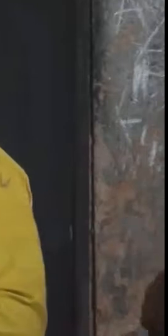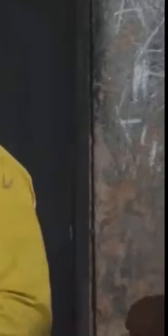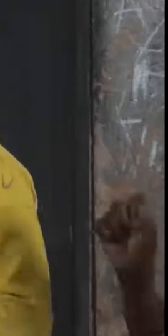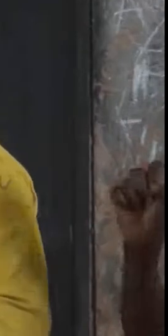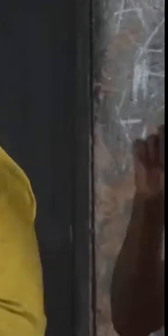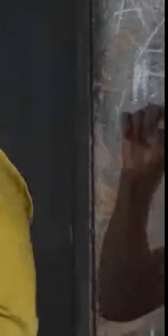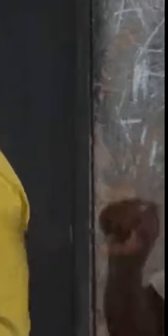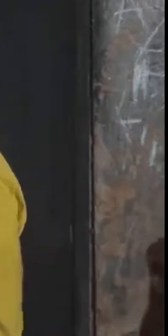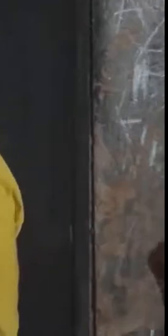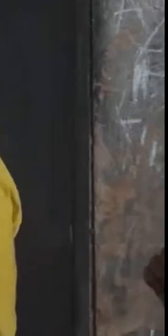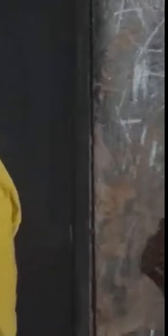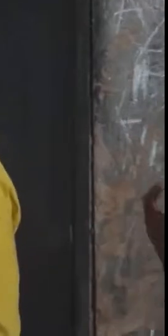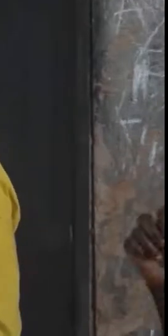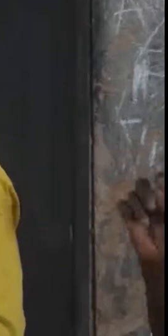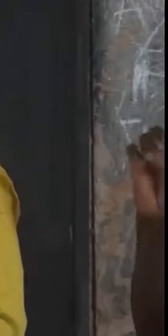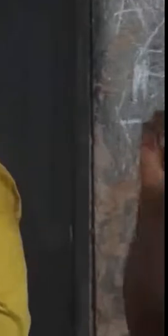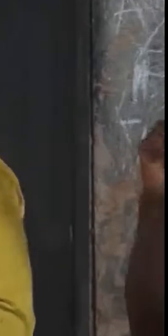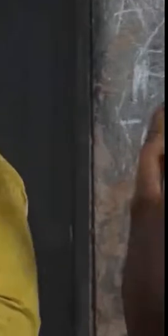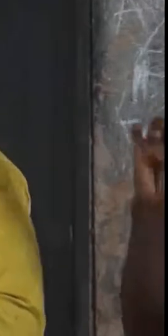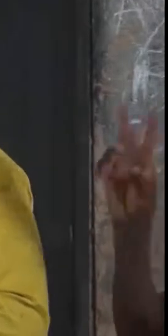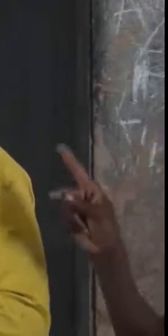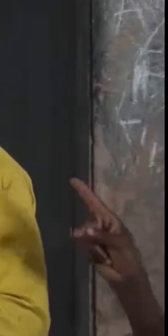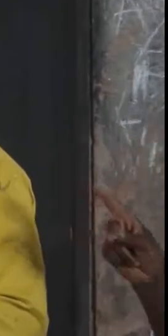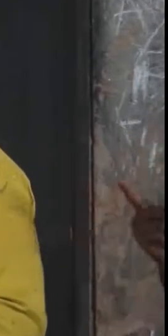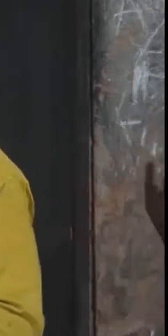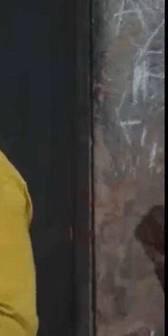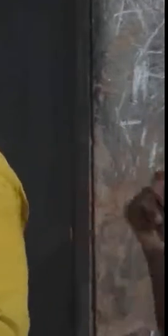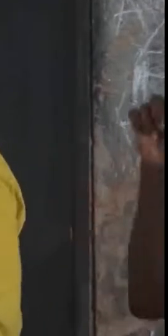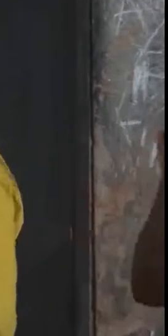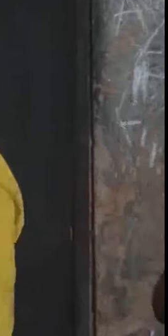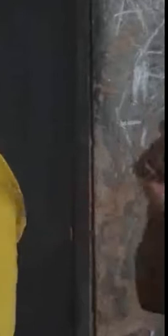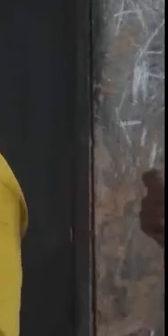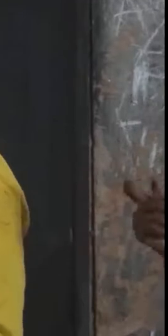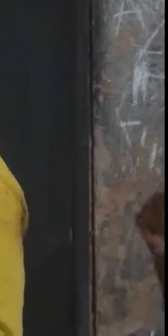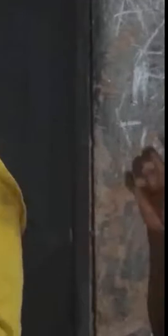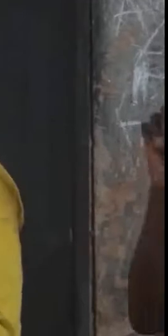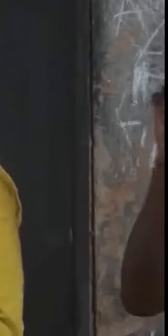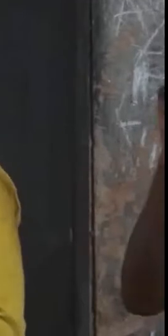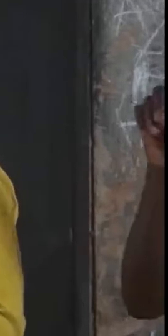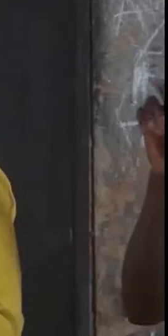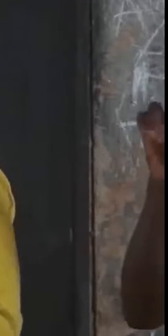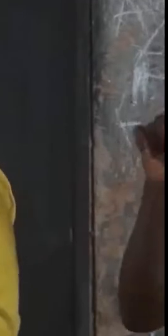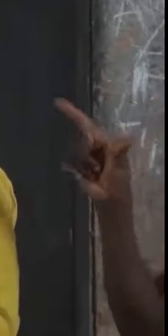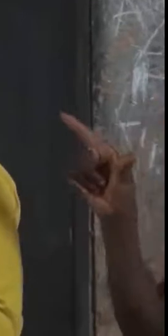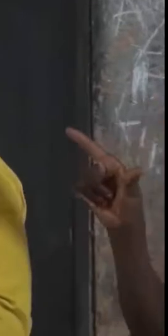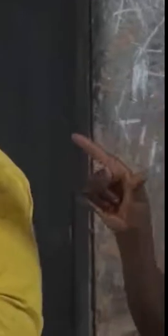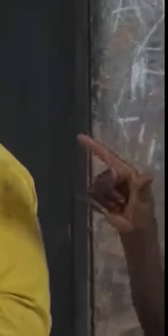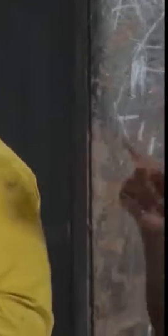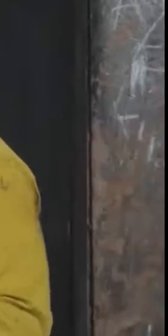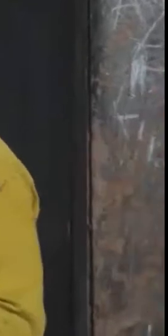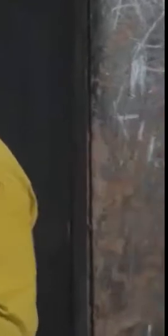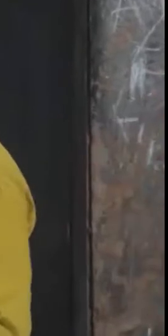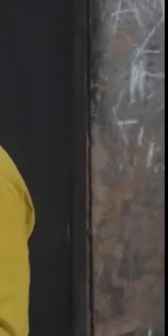the punch, the drilling bits of 3 millimeter diameter. We also use hacksaw,